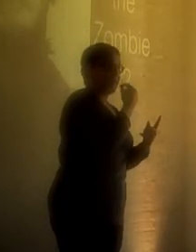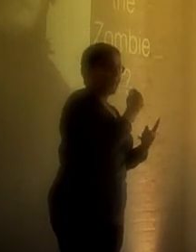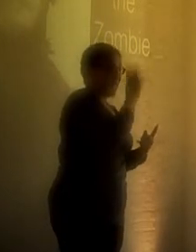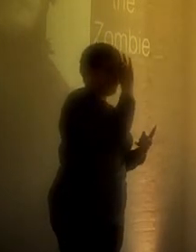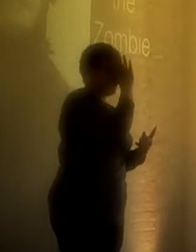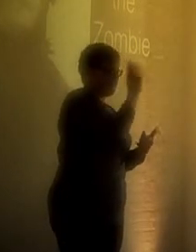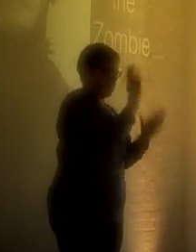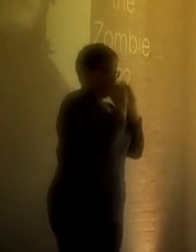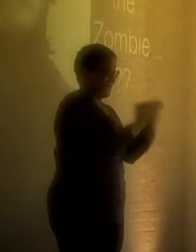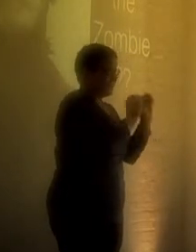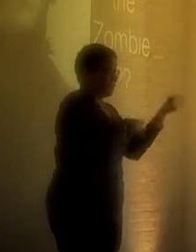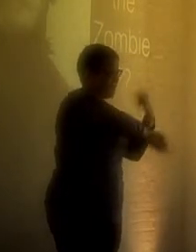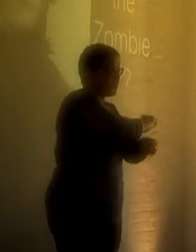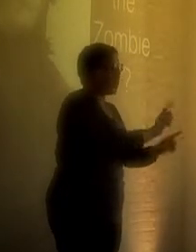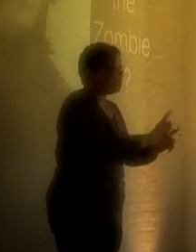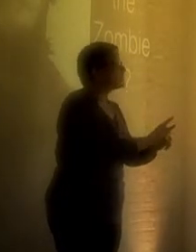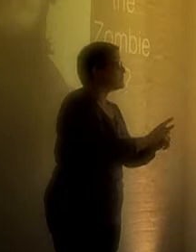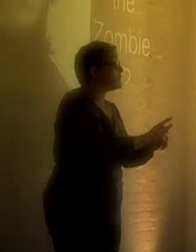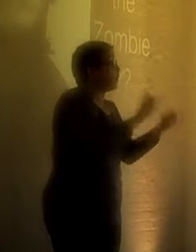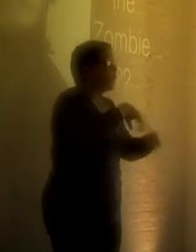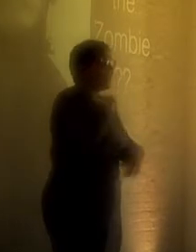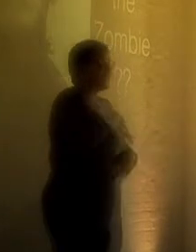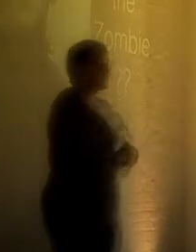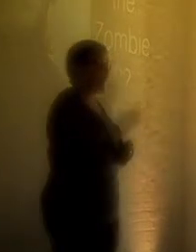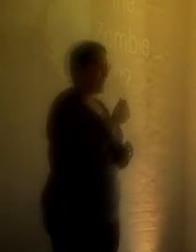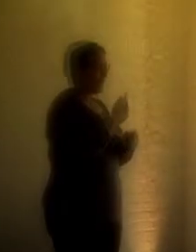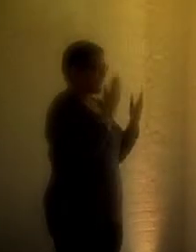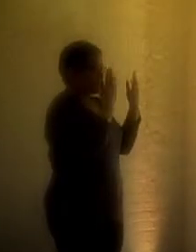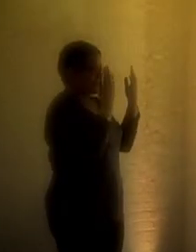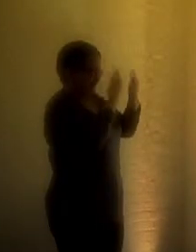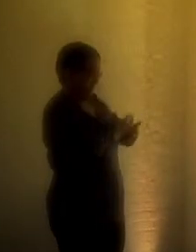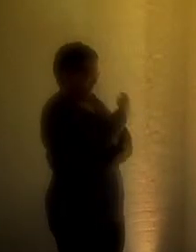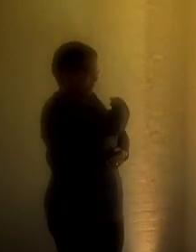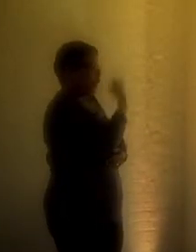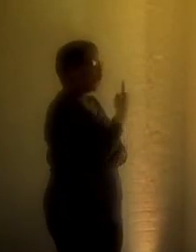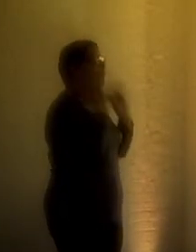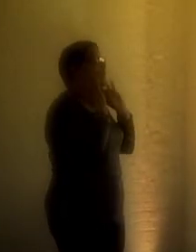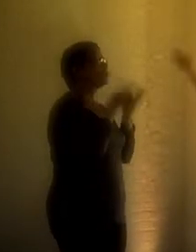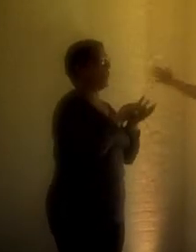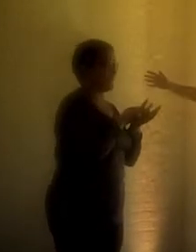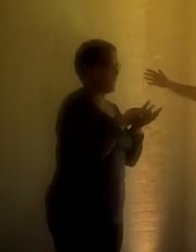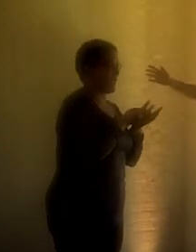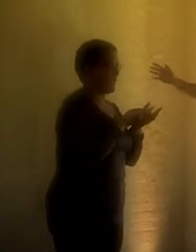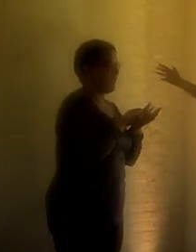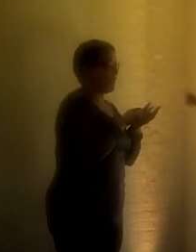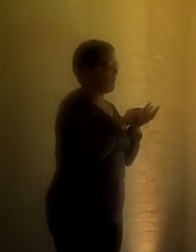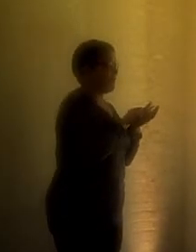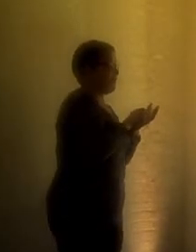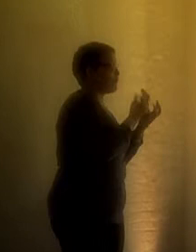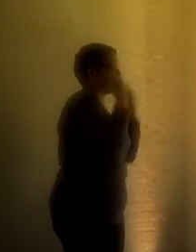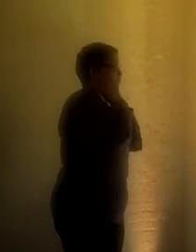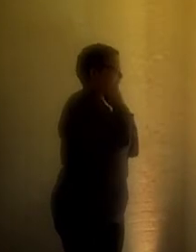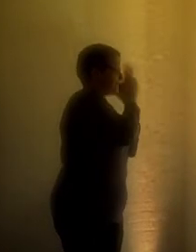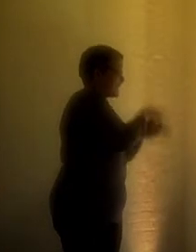reflective and recognize that actually it's kind of us guys. Sorry, it's a little bit dark, but this is Shakespeare, so we're moving from one dead guy onto another dead guy.